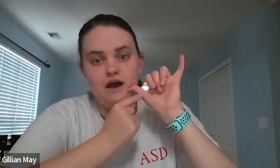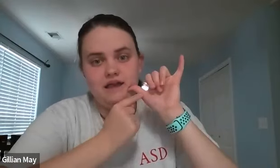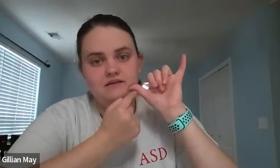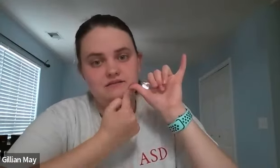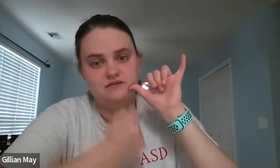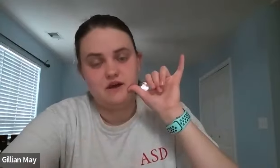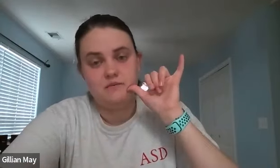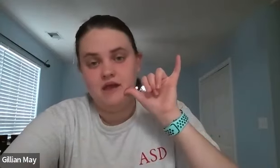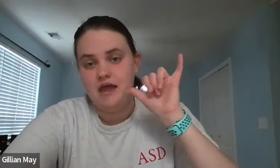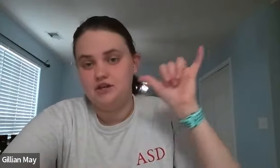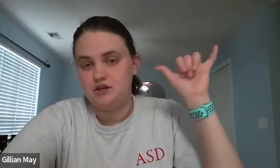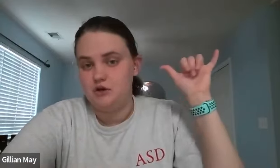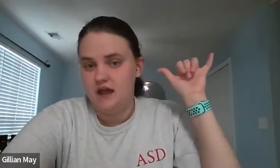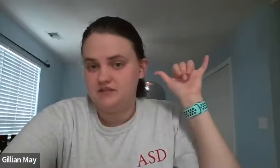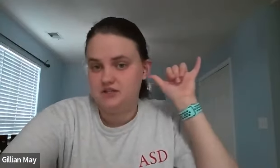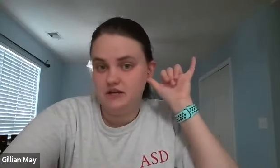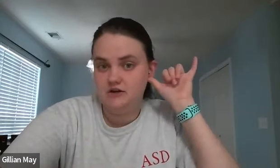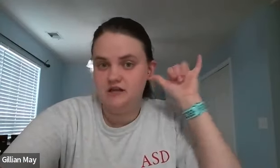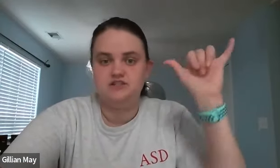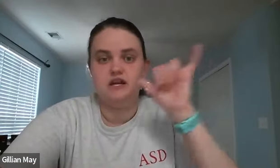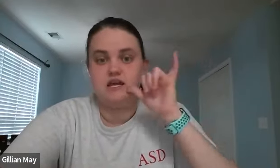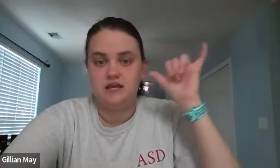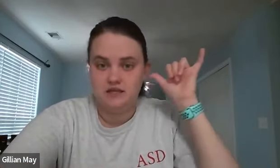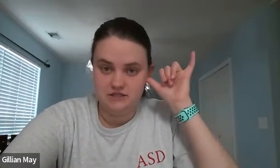Y thumb, and you're going to go back to your ear. Yesterday.